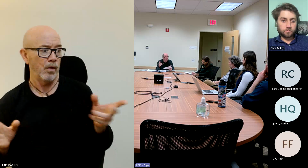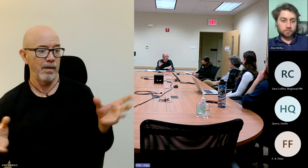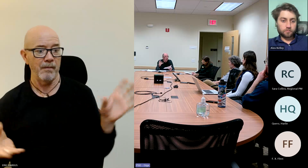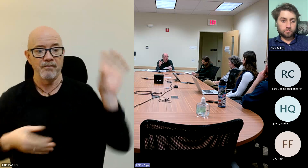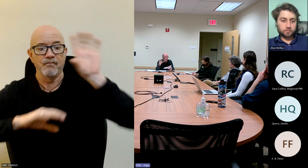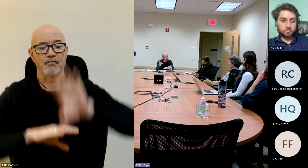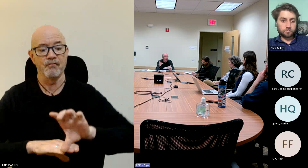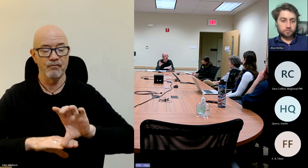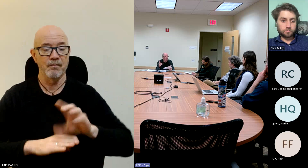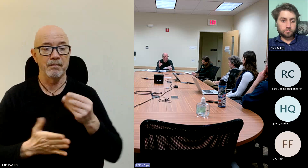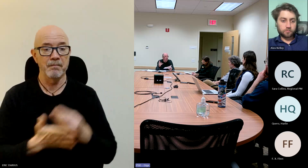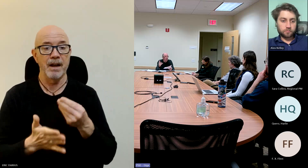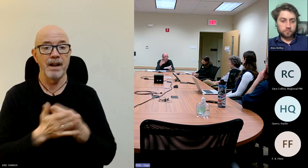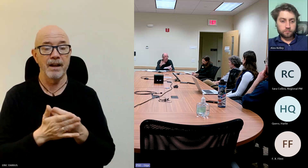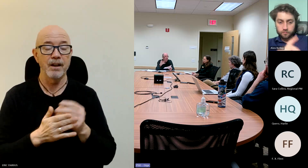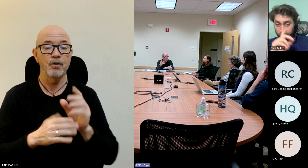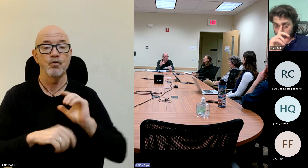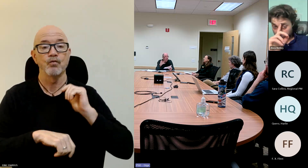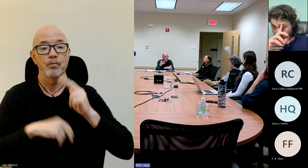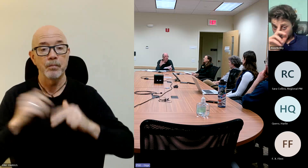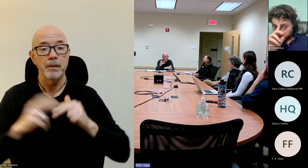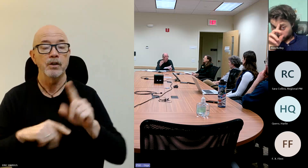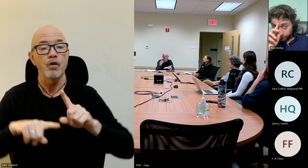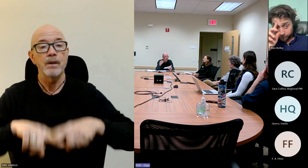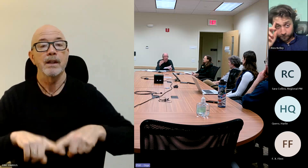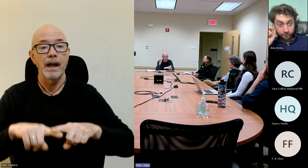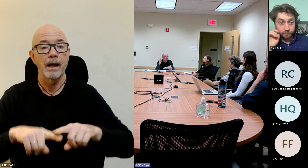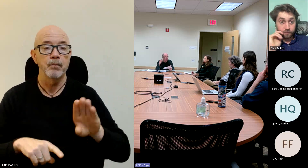RAN that would not have been vulnerable to AT&T's